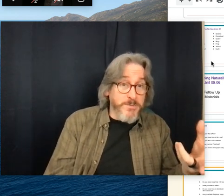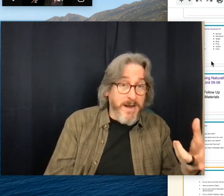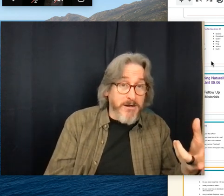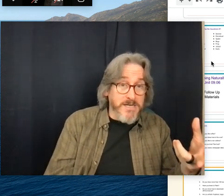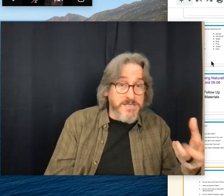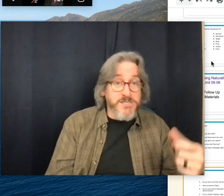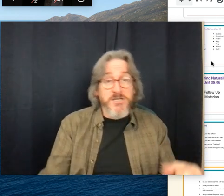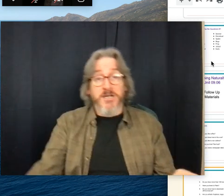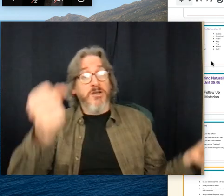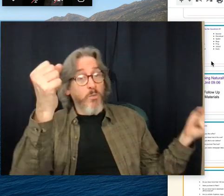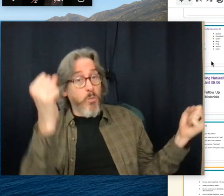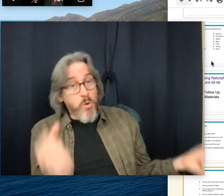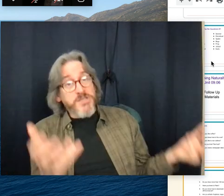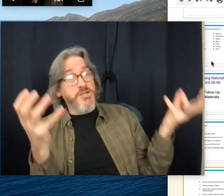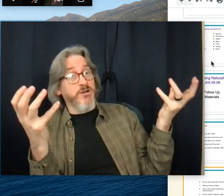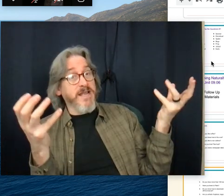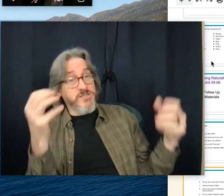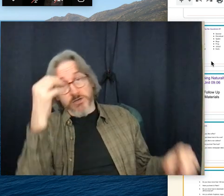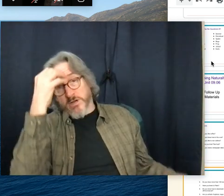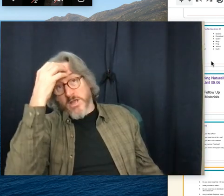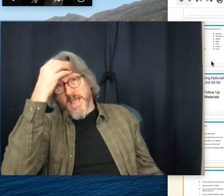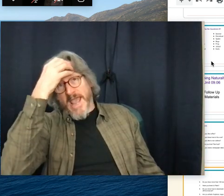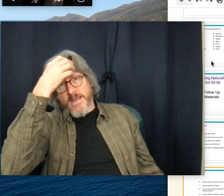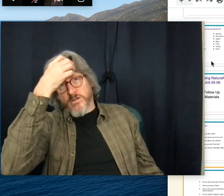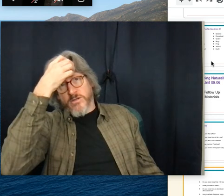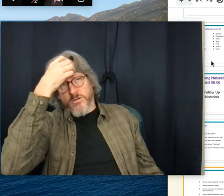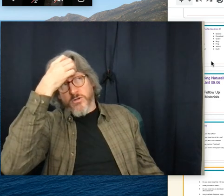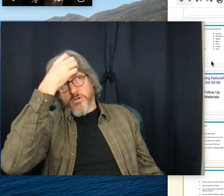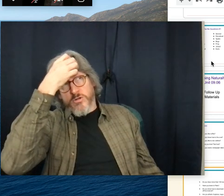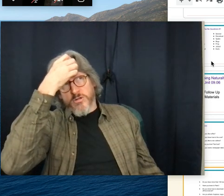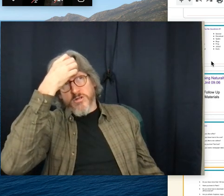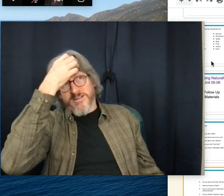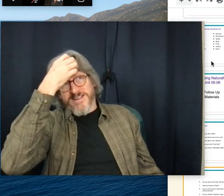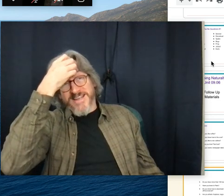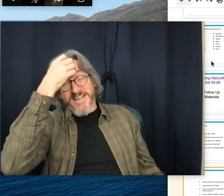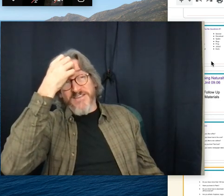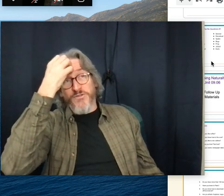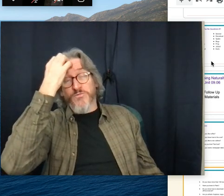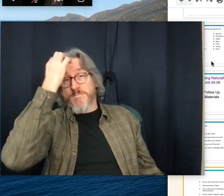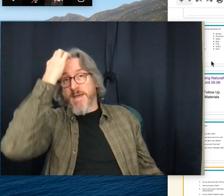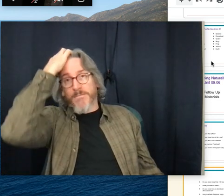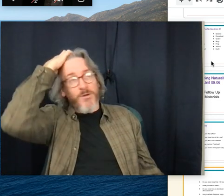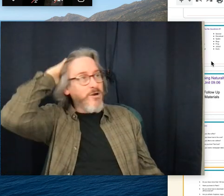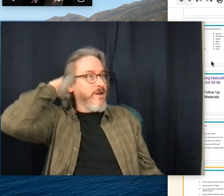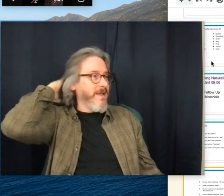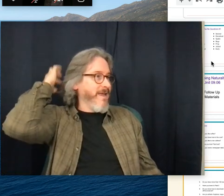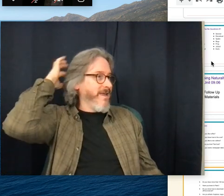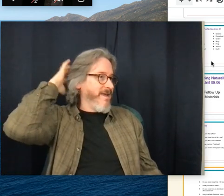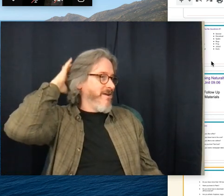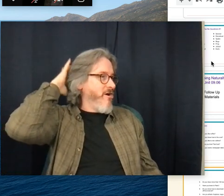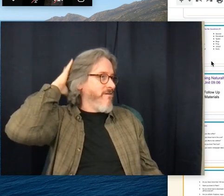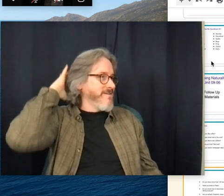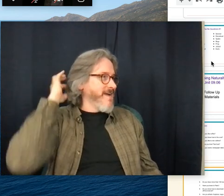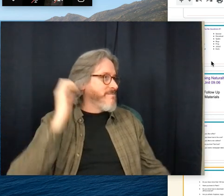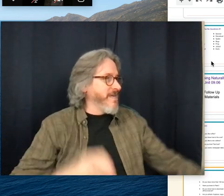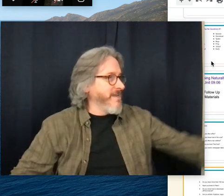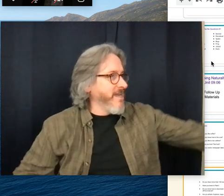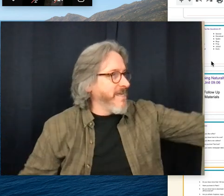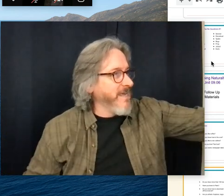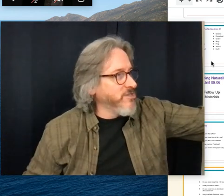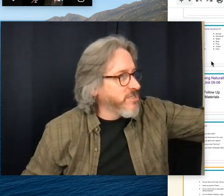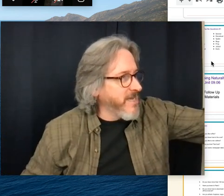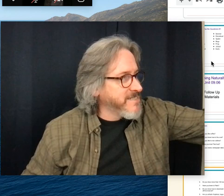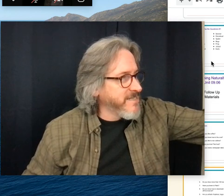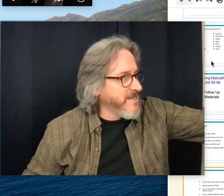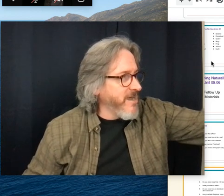you been to Paris? What's your answer? And if you remember, oftentimes in